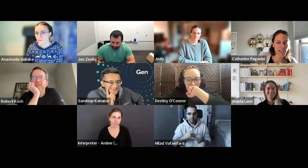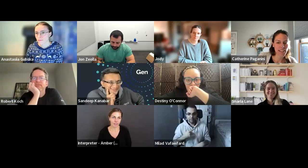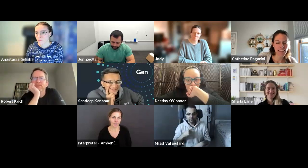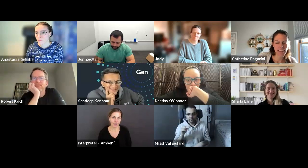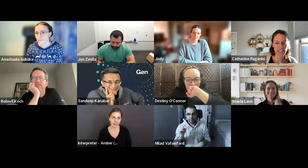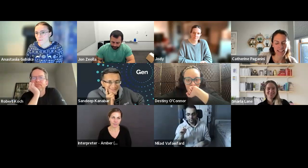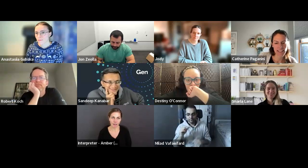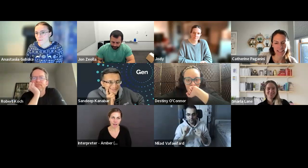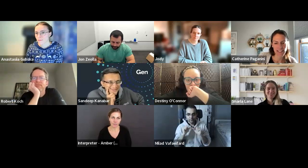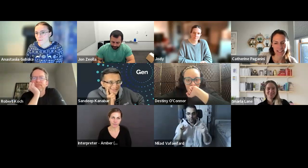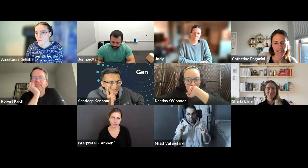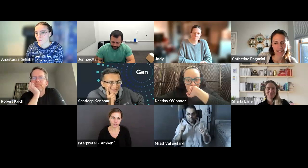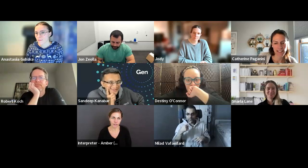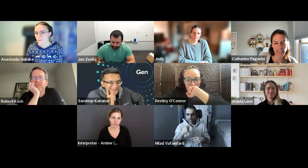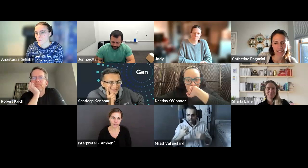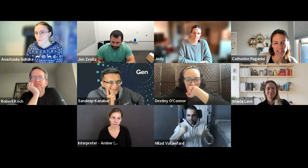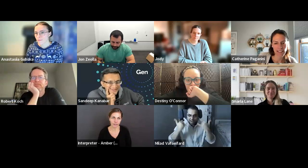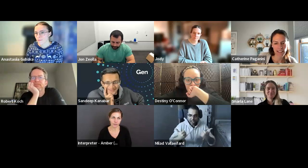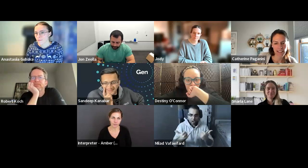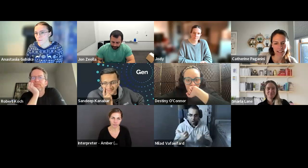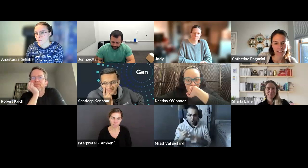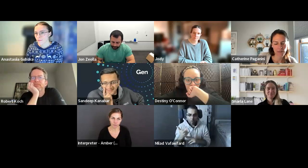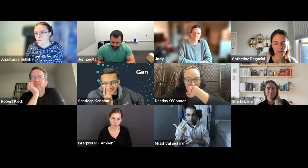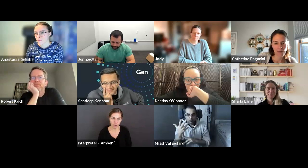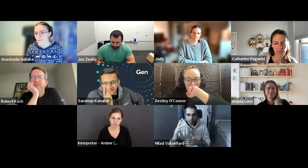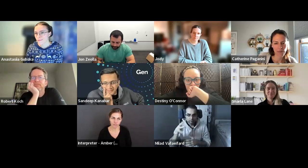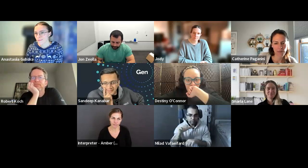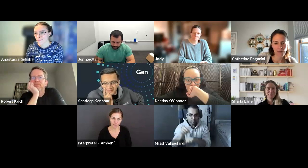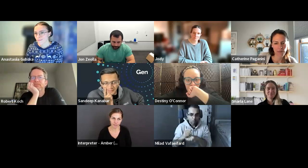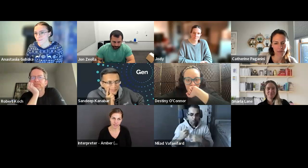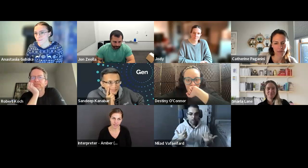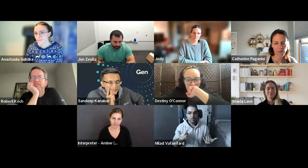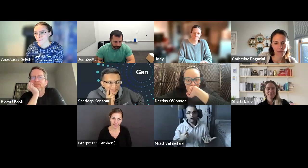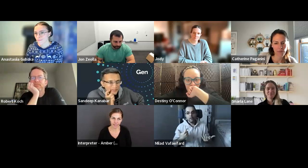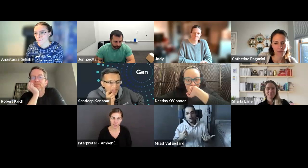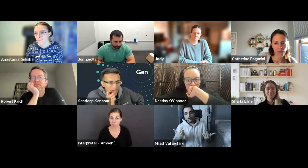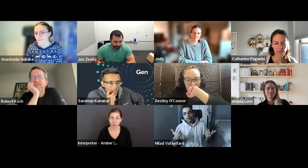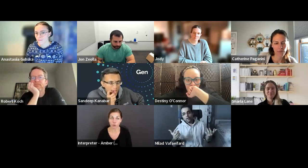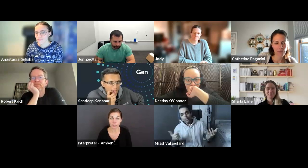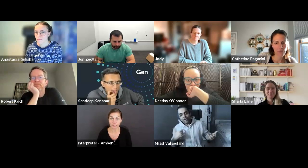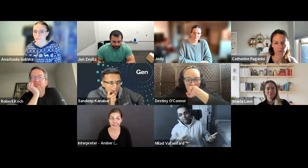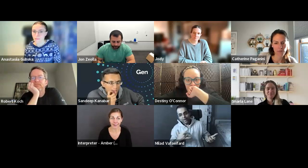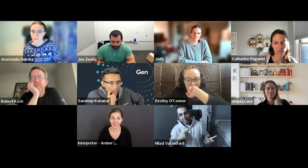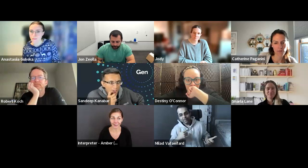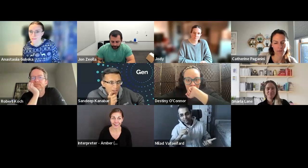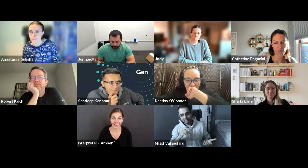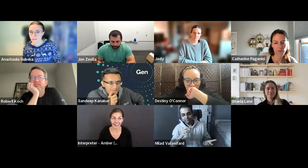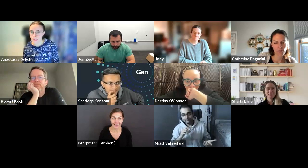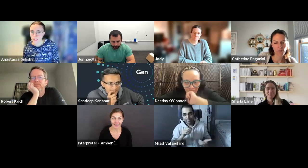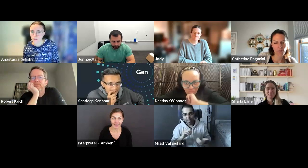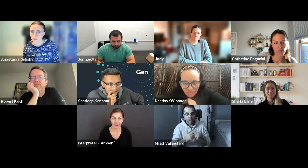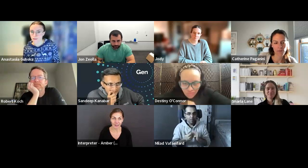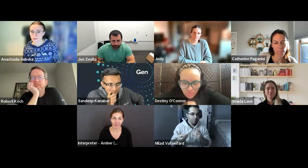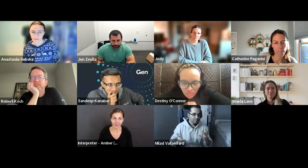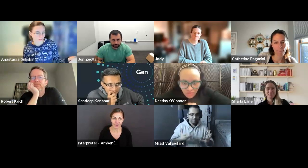Paris Hotel. I feel like I was a little bit shocked that they're saying book the hotels now.